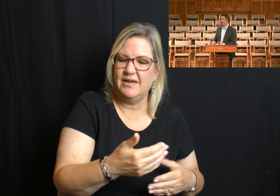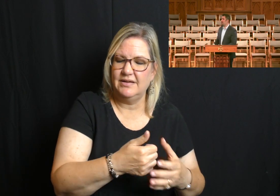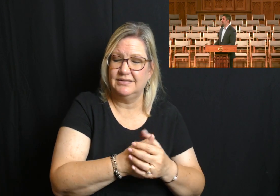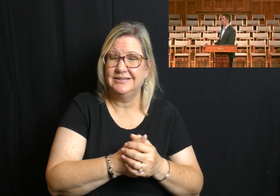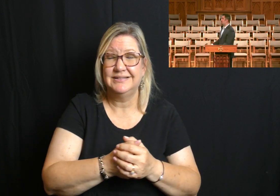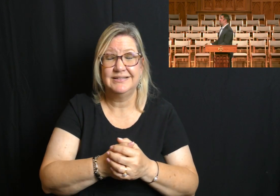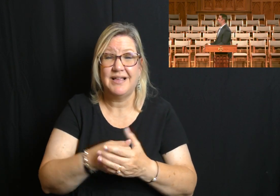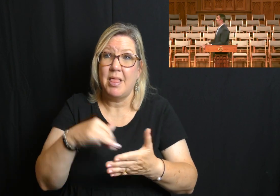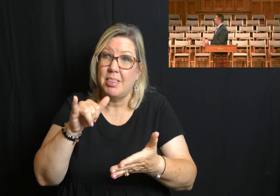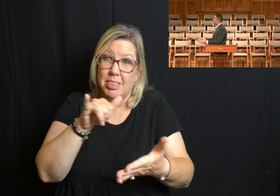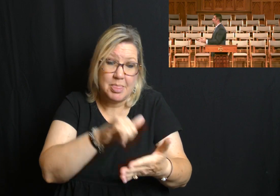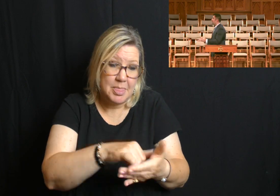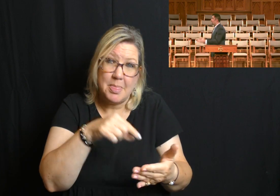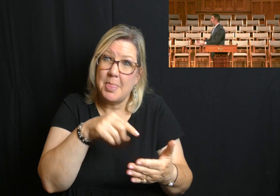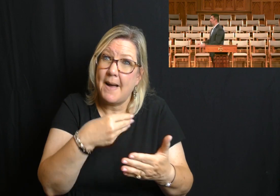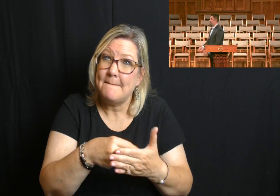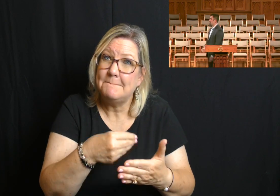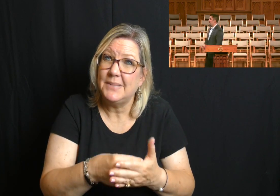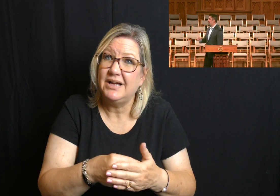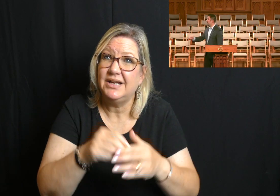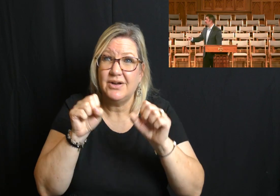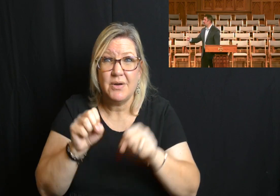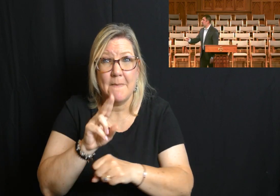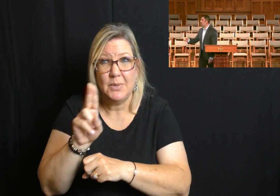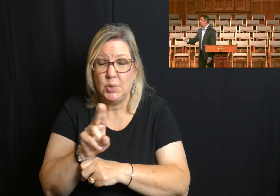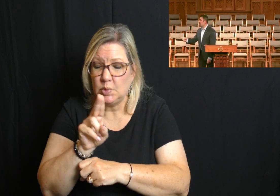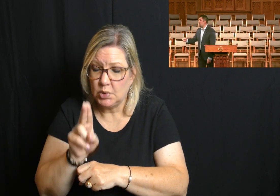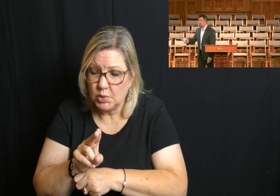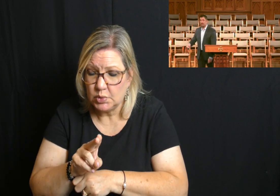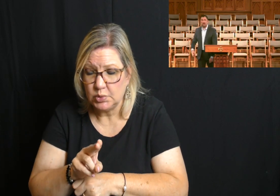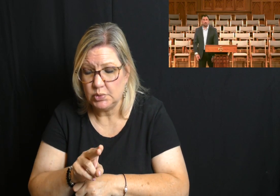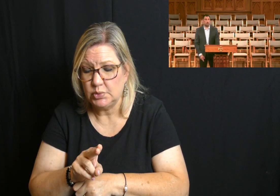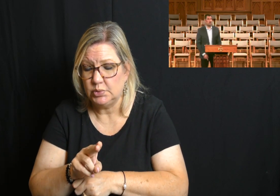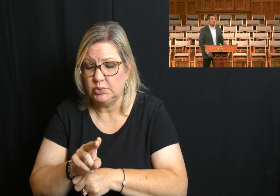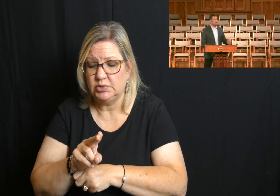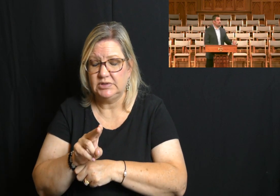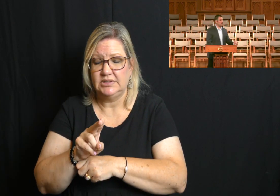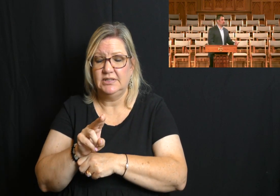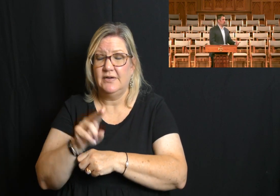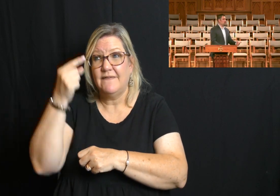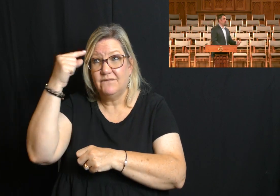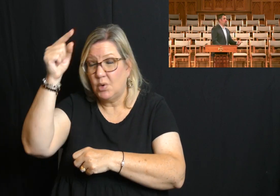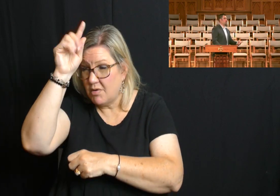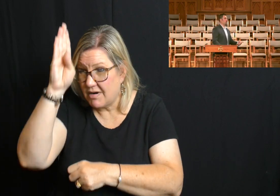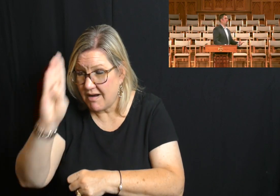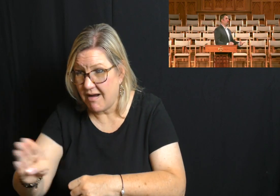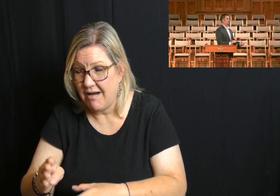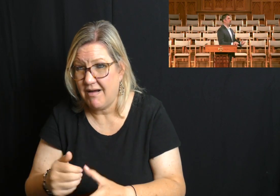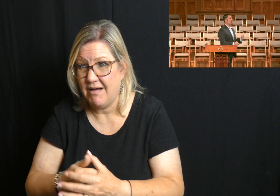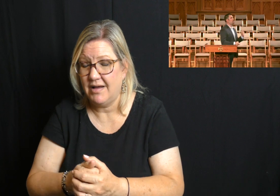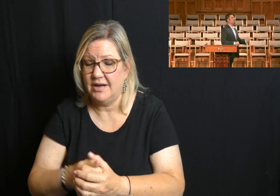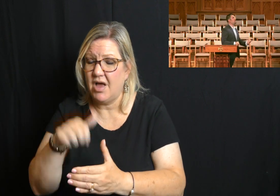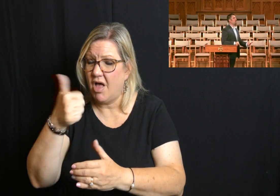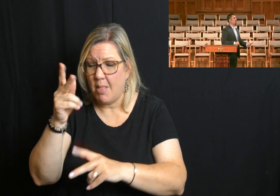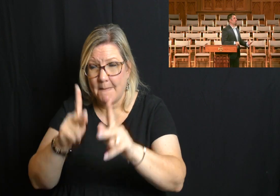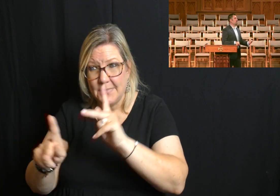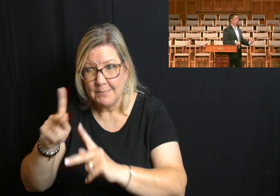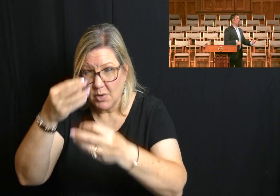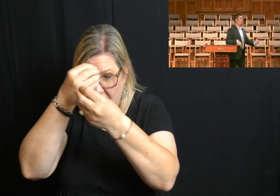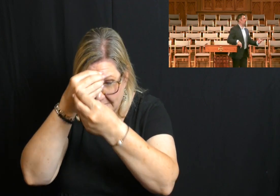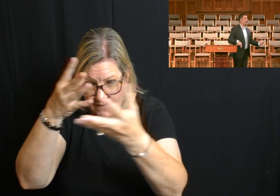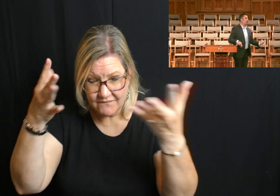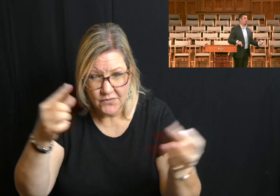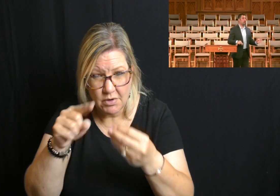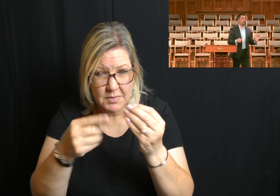been projects in the church that we could have accomplished, kids that could be reached with the gospel, teenagers that could be reached with the gospel, missionaries that